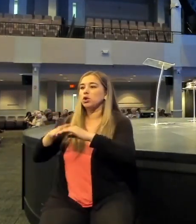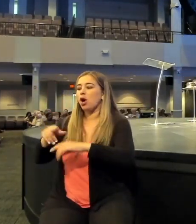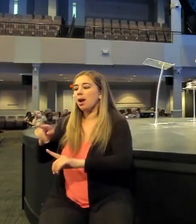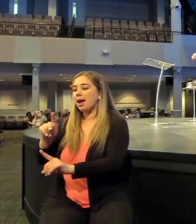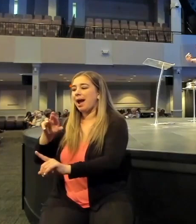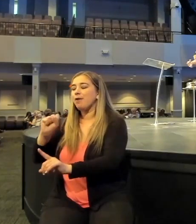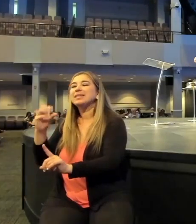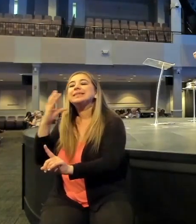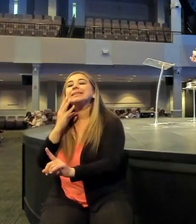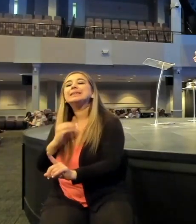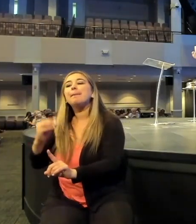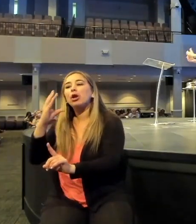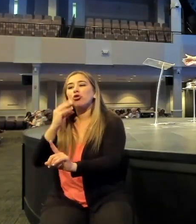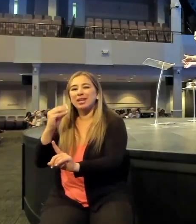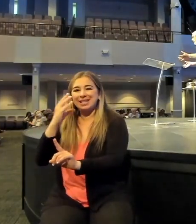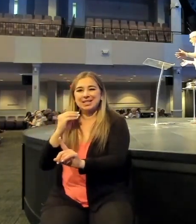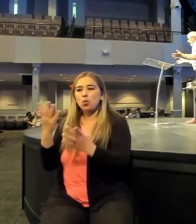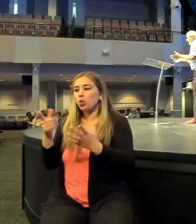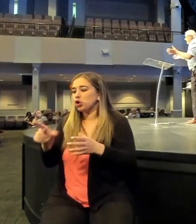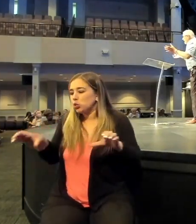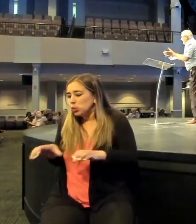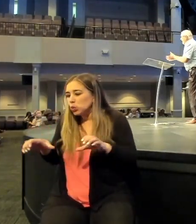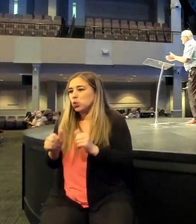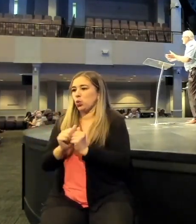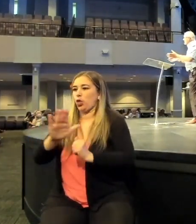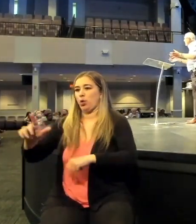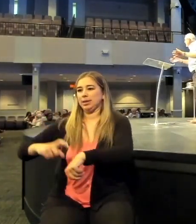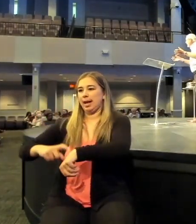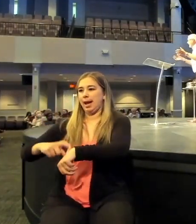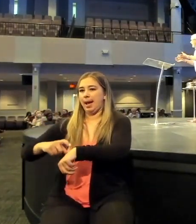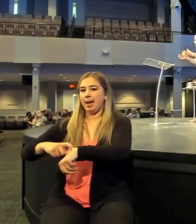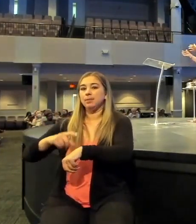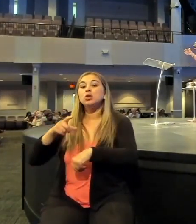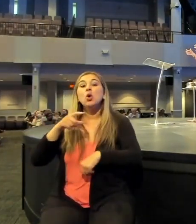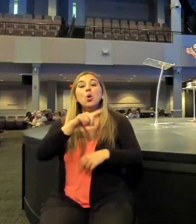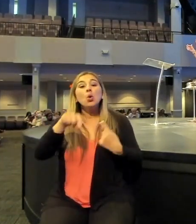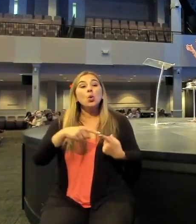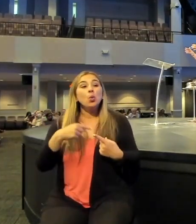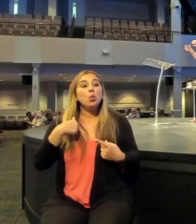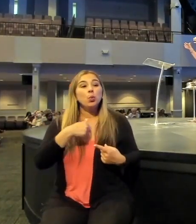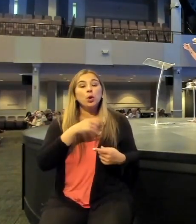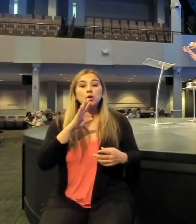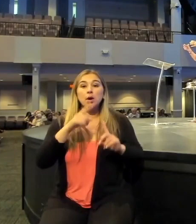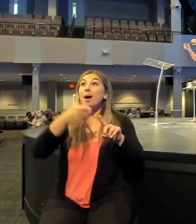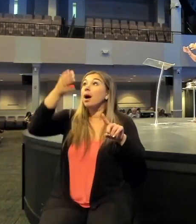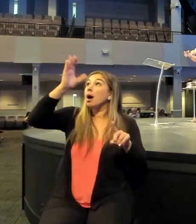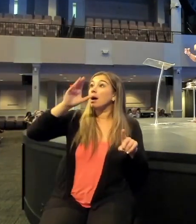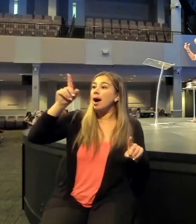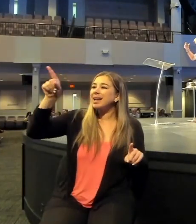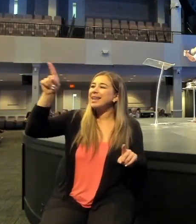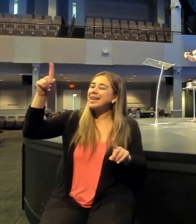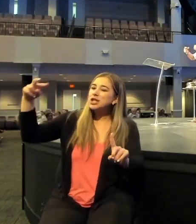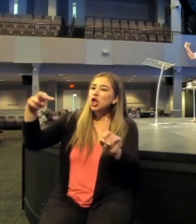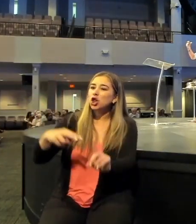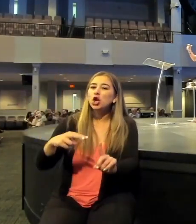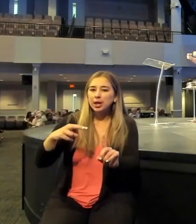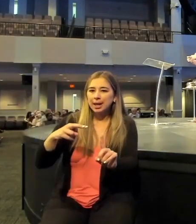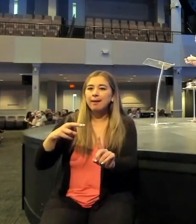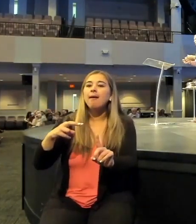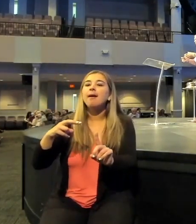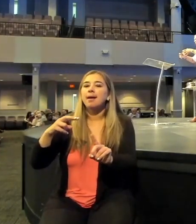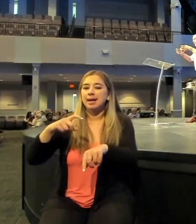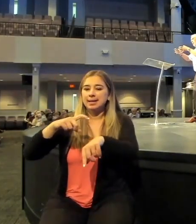What experience did you have in life? And so when it comes to God, God is looking at time